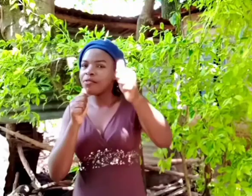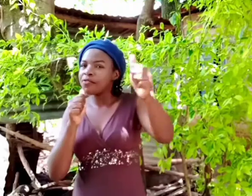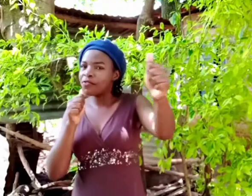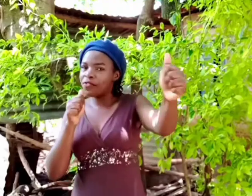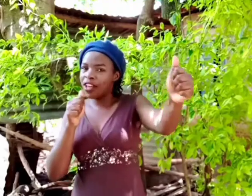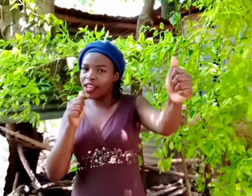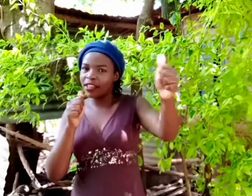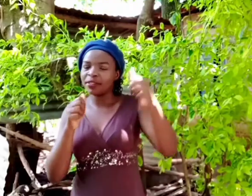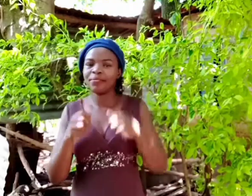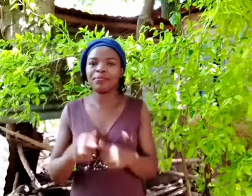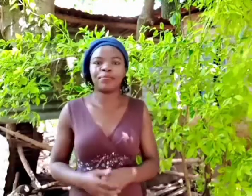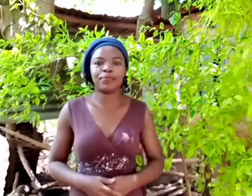Far.